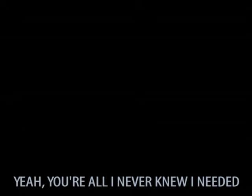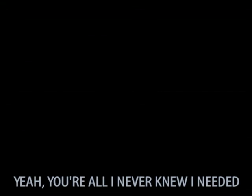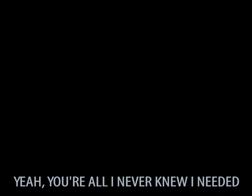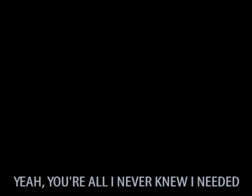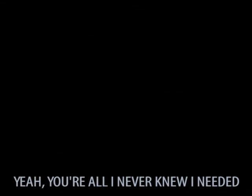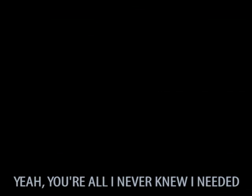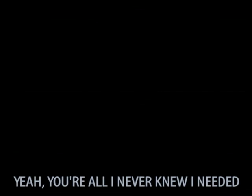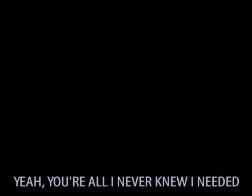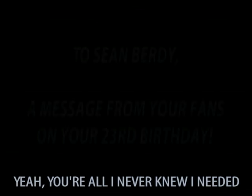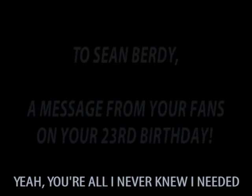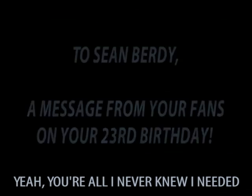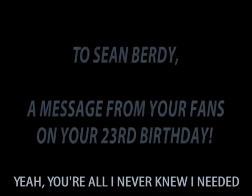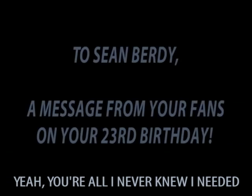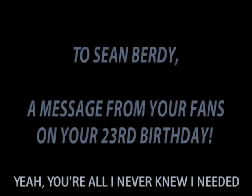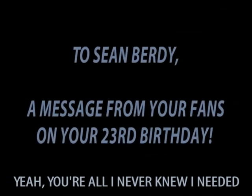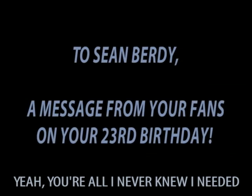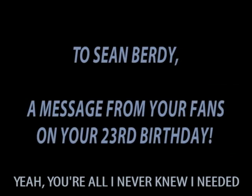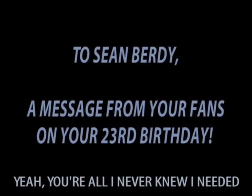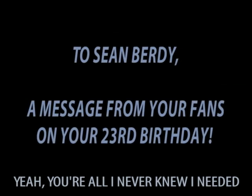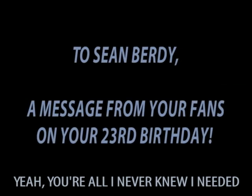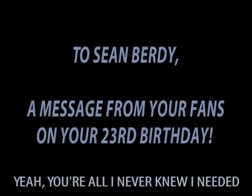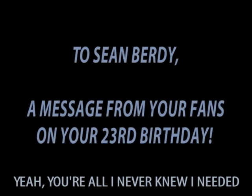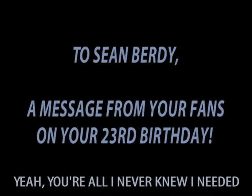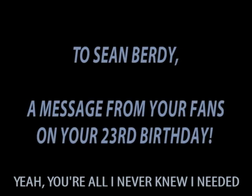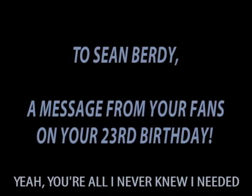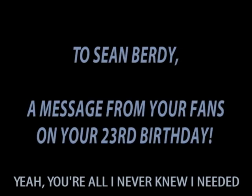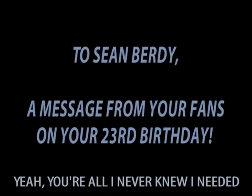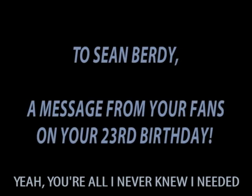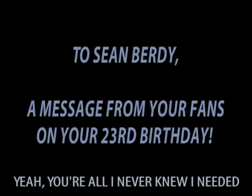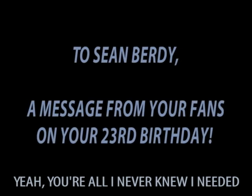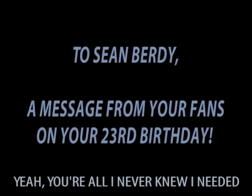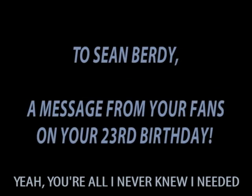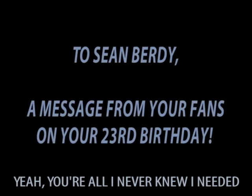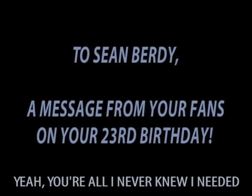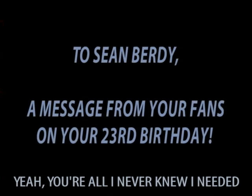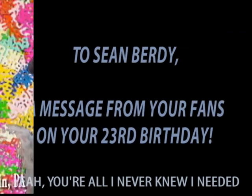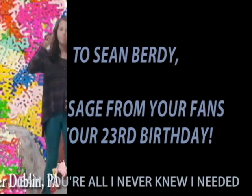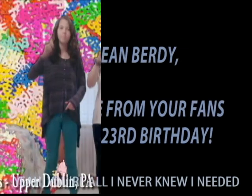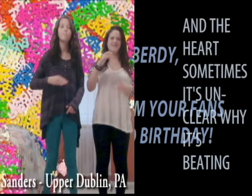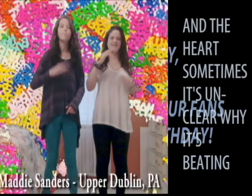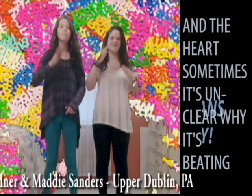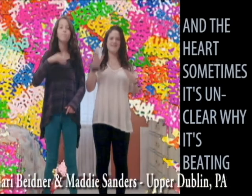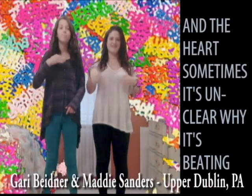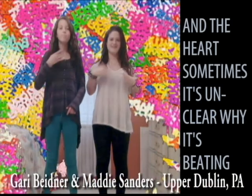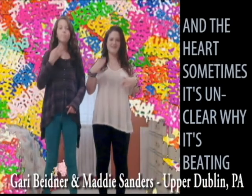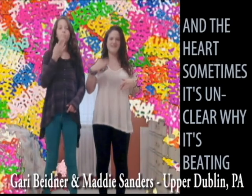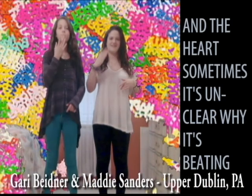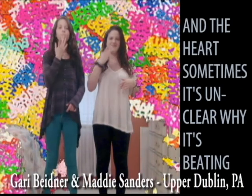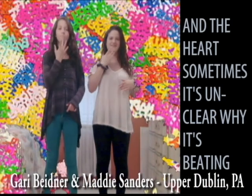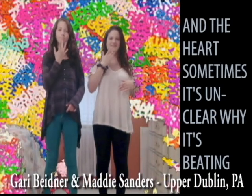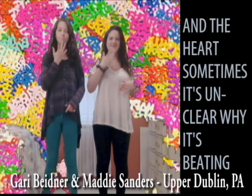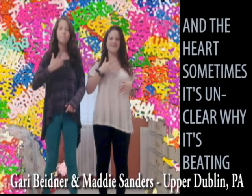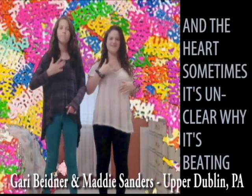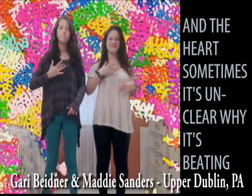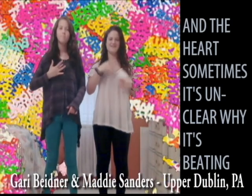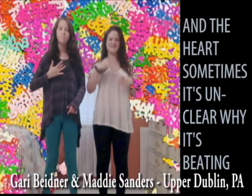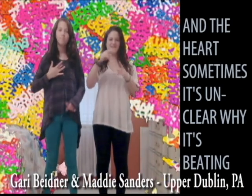Yeah, you're all I never knew I needed And the heart, sometimes it's unclear why it's beating